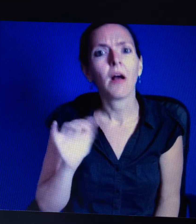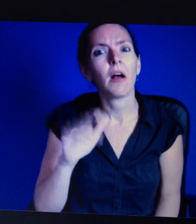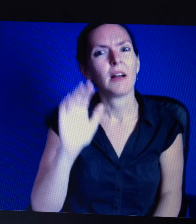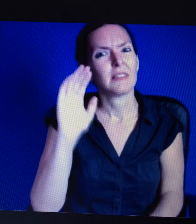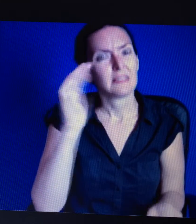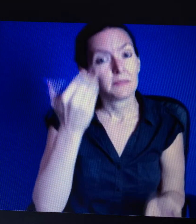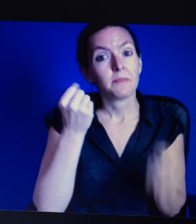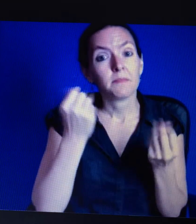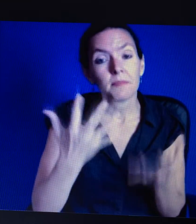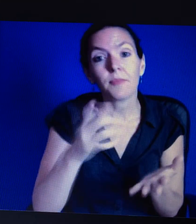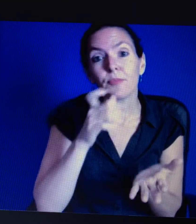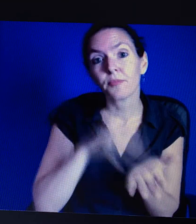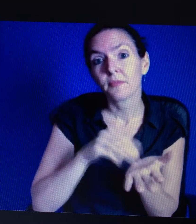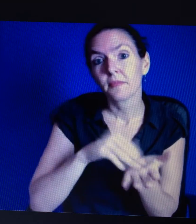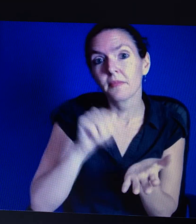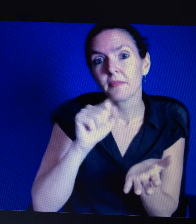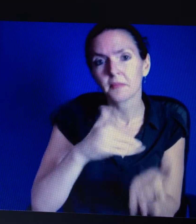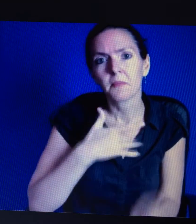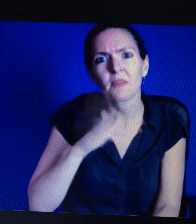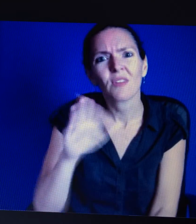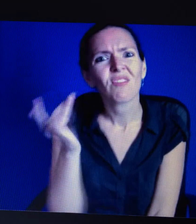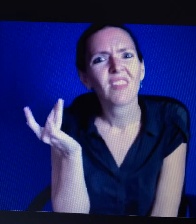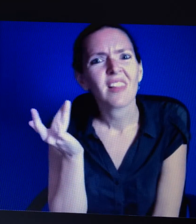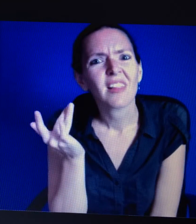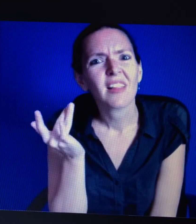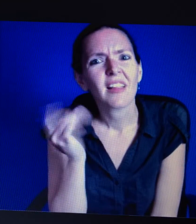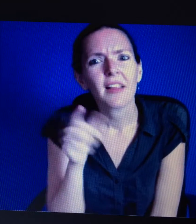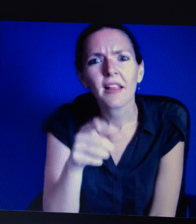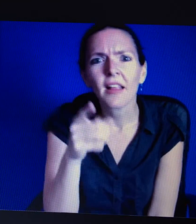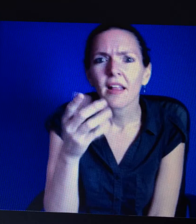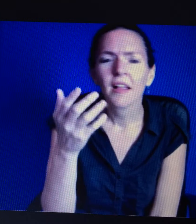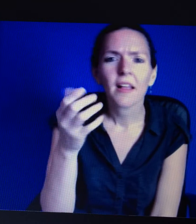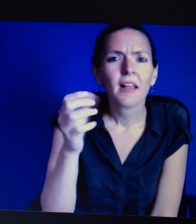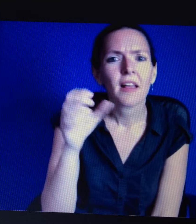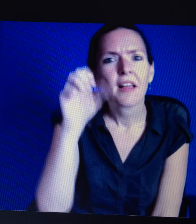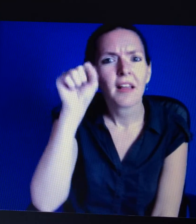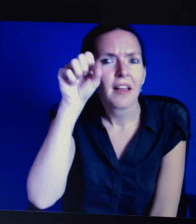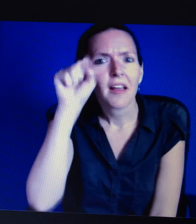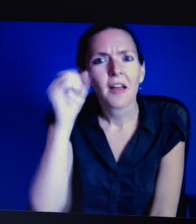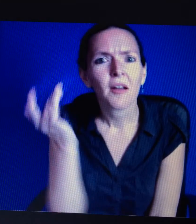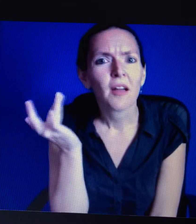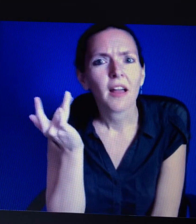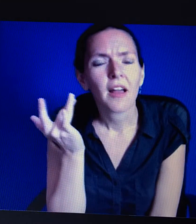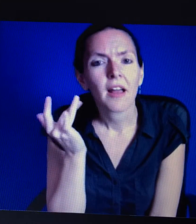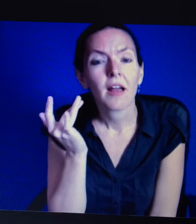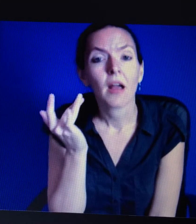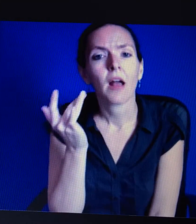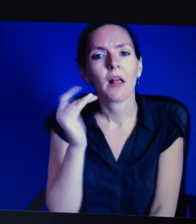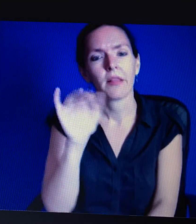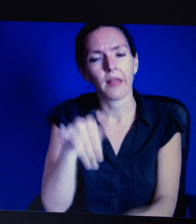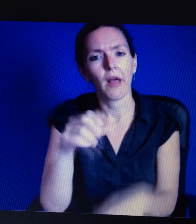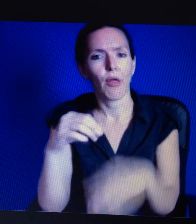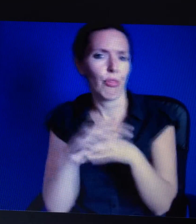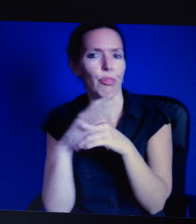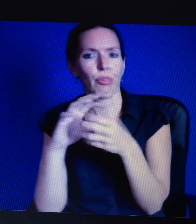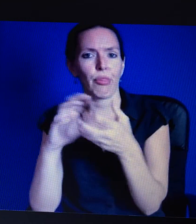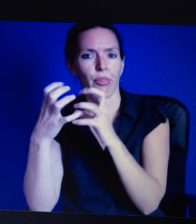Why? Oh, it seems like many people want to know why. Why is your name